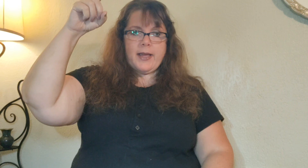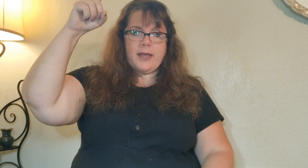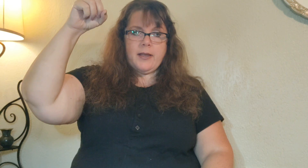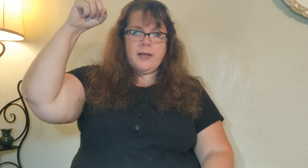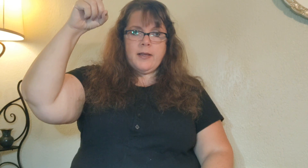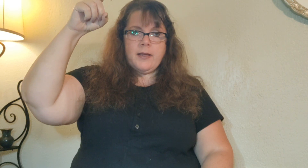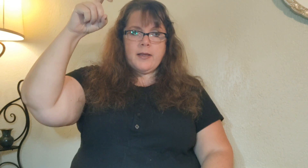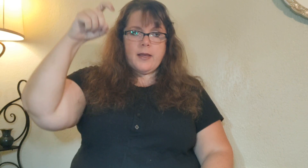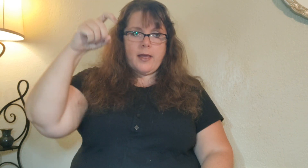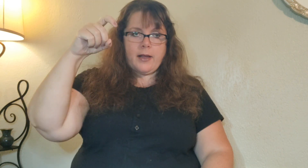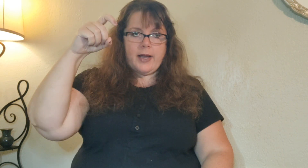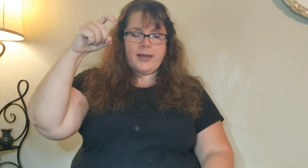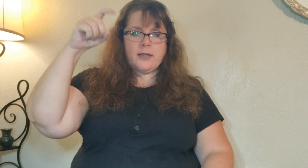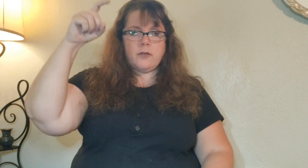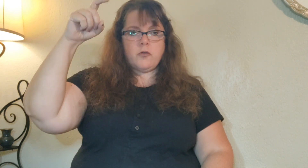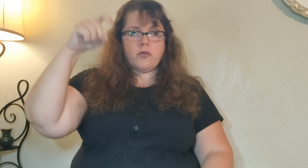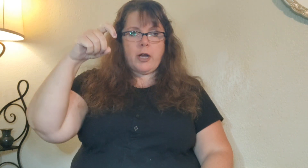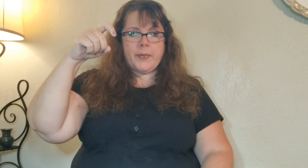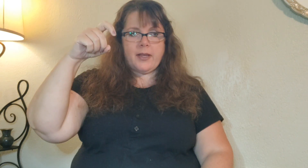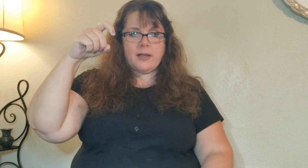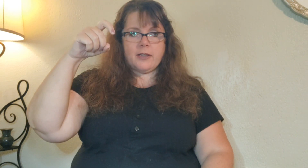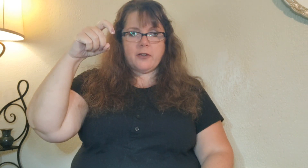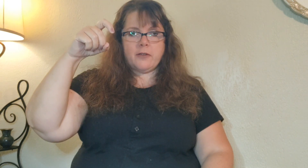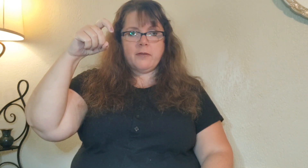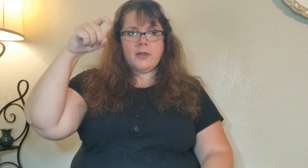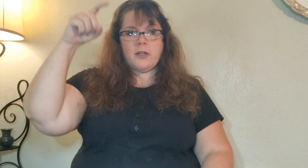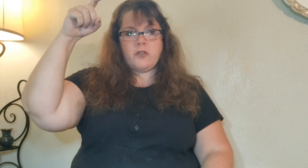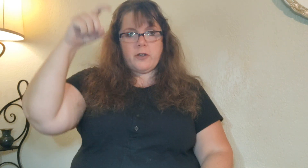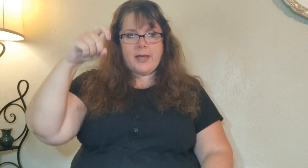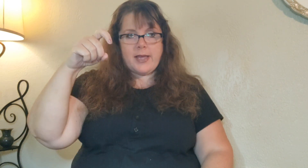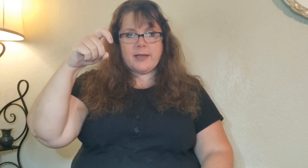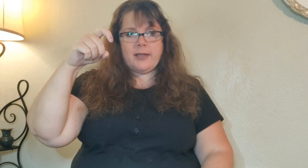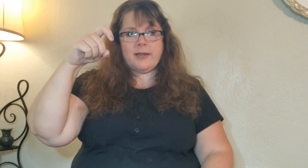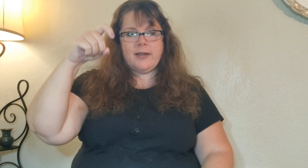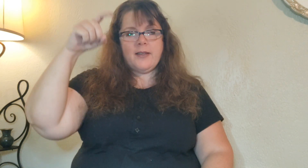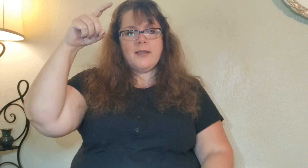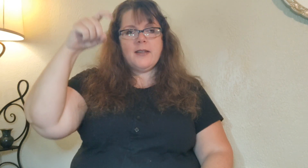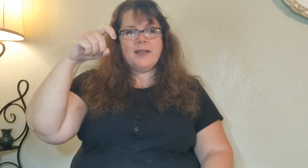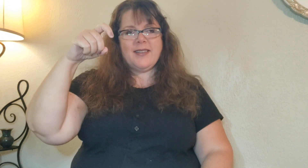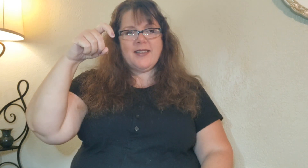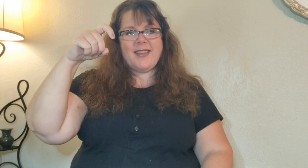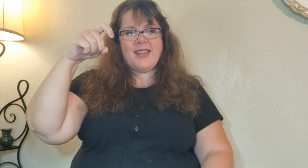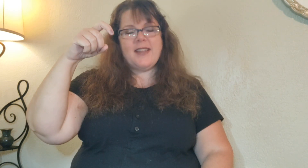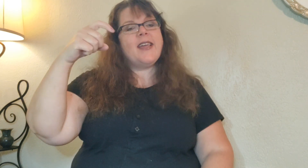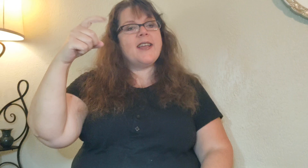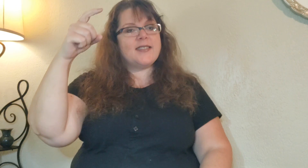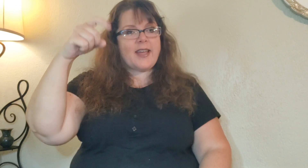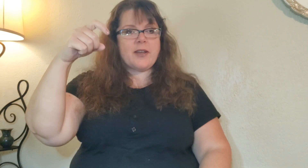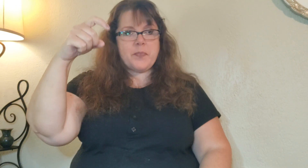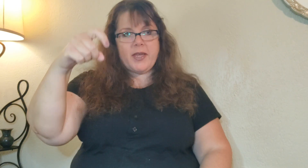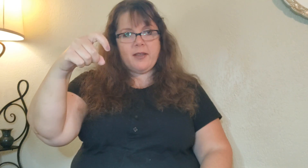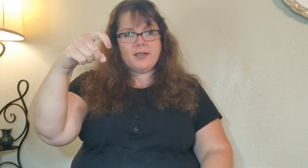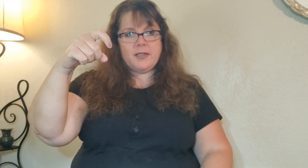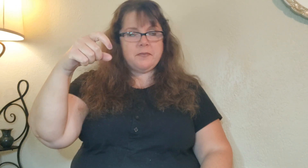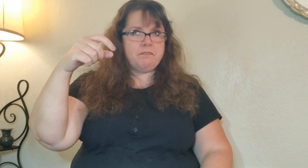high and kind of drop it a little because you're hanging. And it takes like a bent